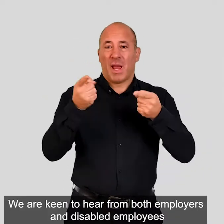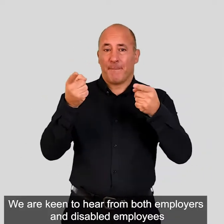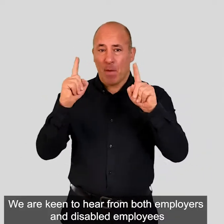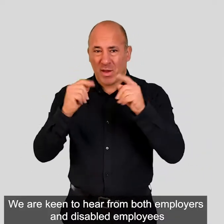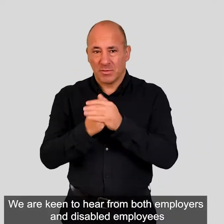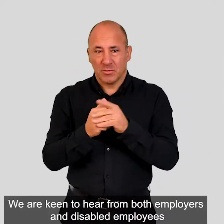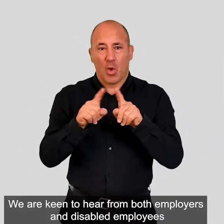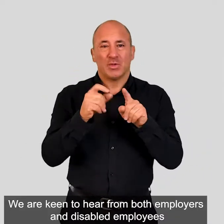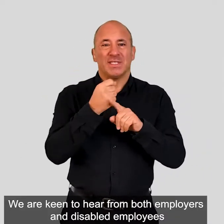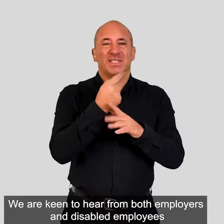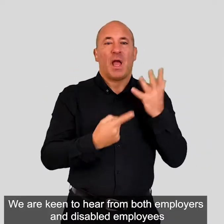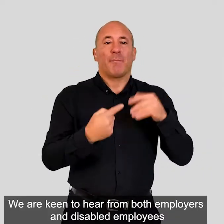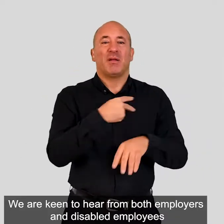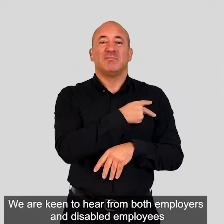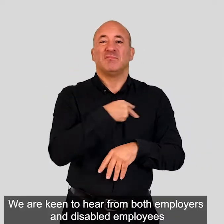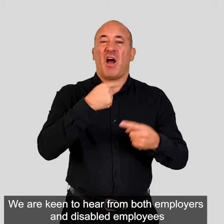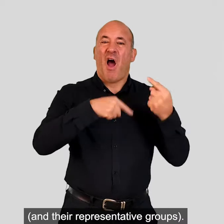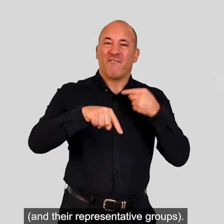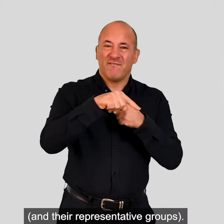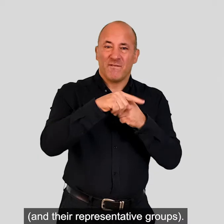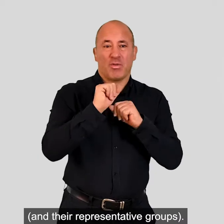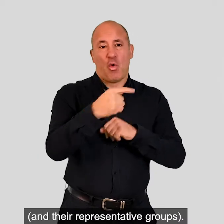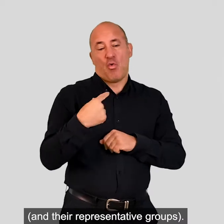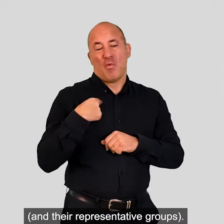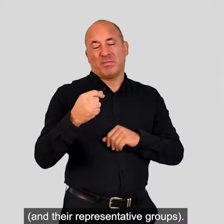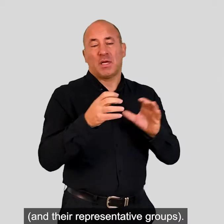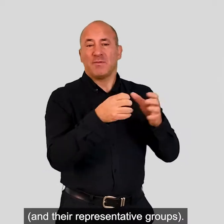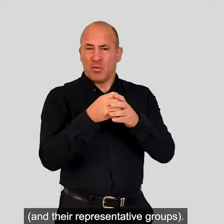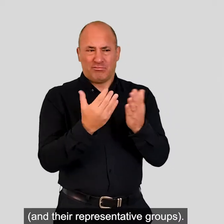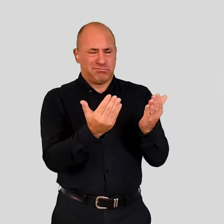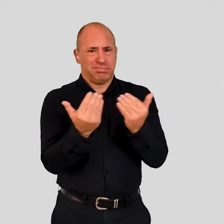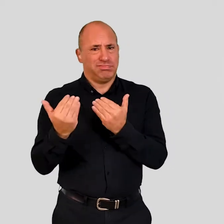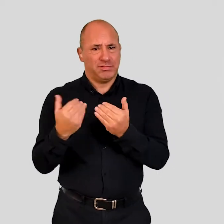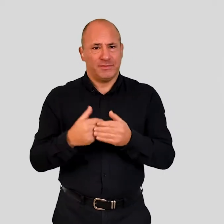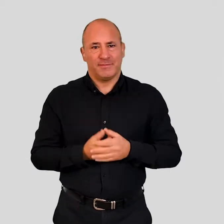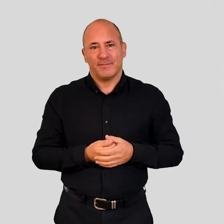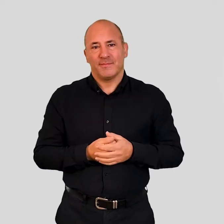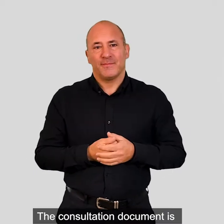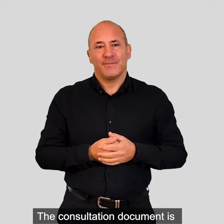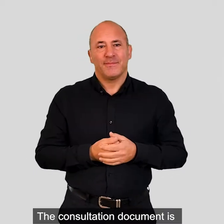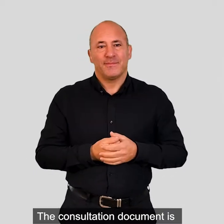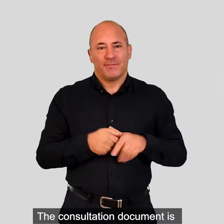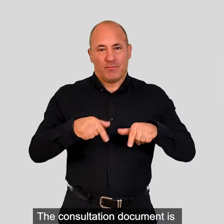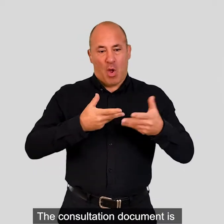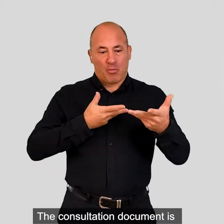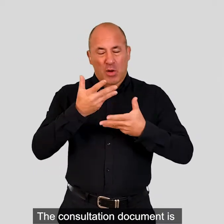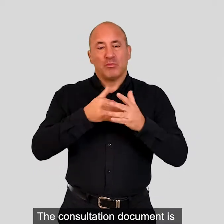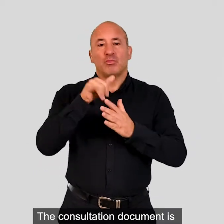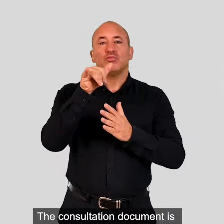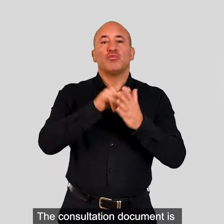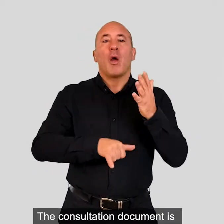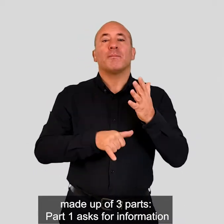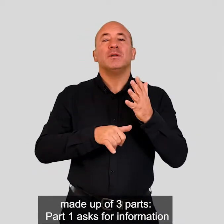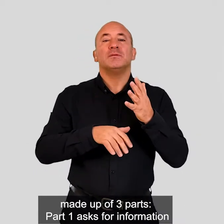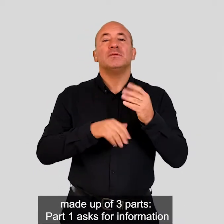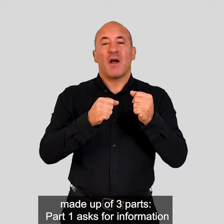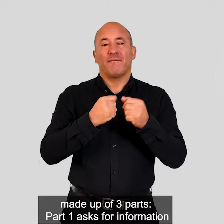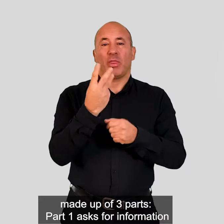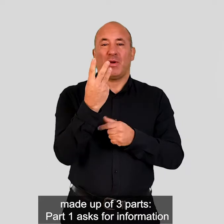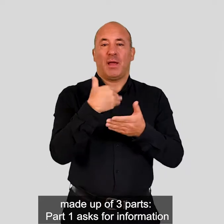and disabled employees and their representative groups. The consultation document is made up of 3